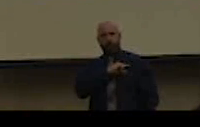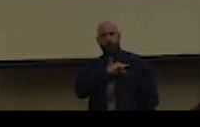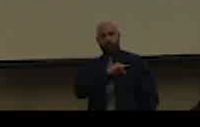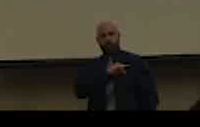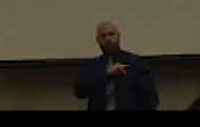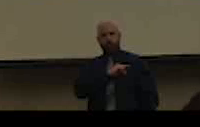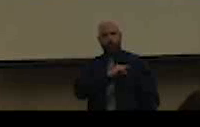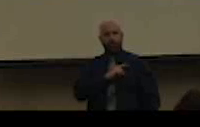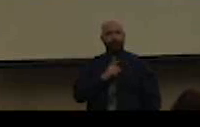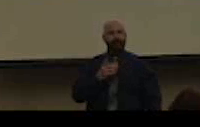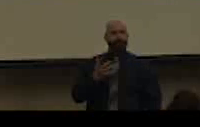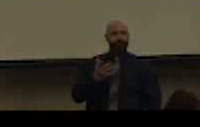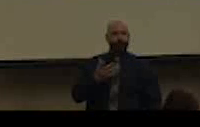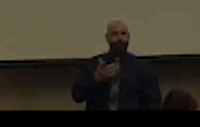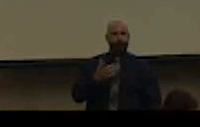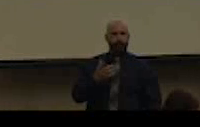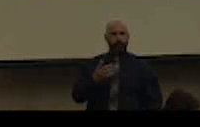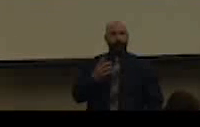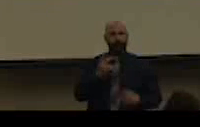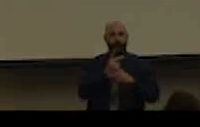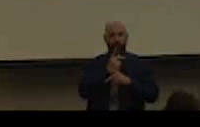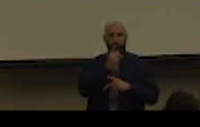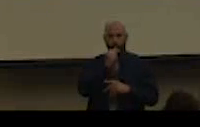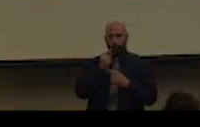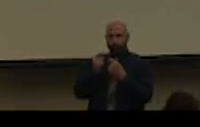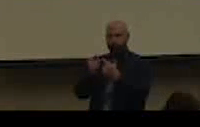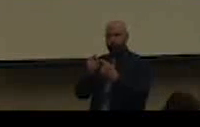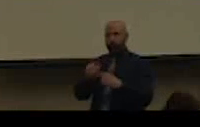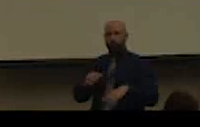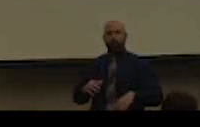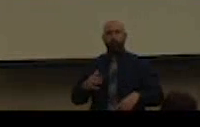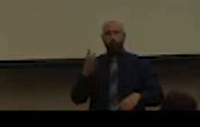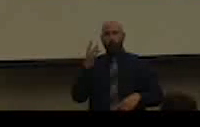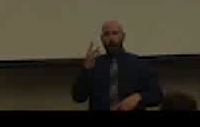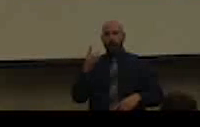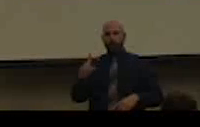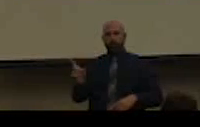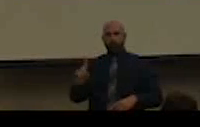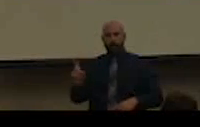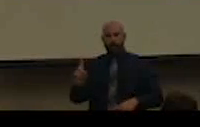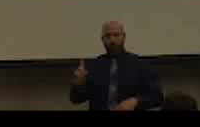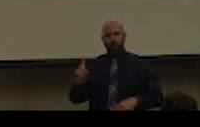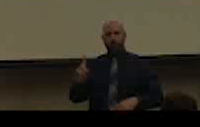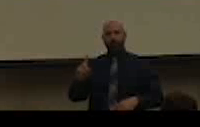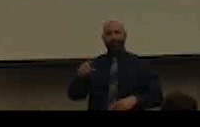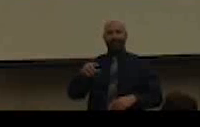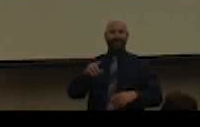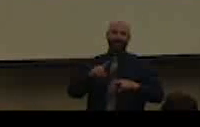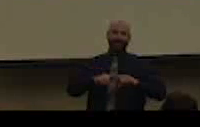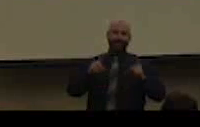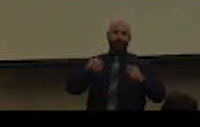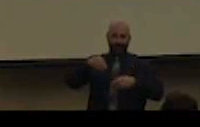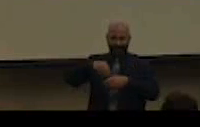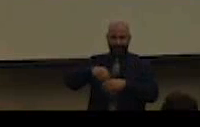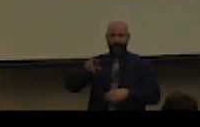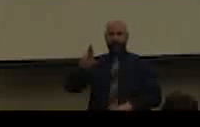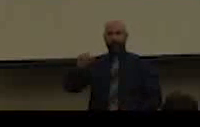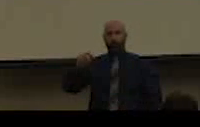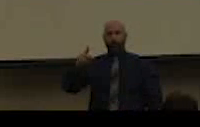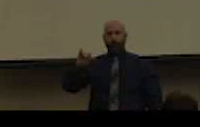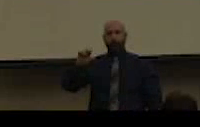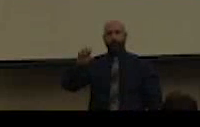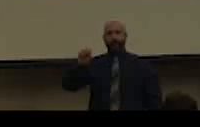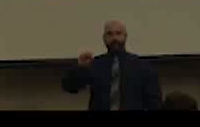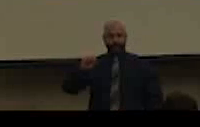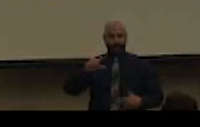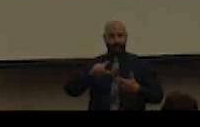of who's struggling and where they're struggling is different in Refuge than it is in EBR, than it is in Terrebonne, and we have